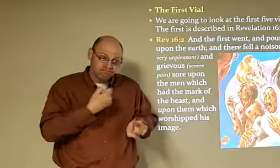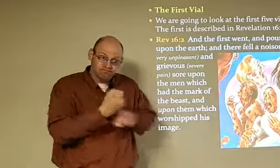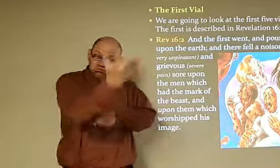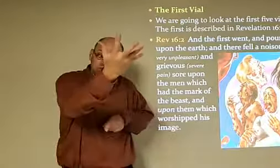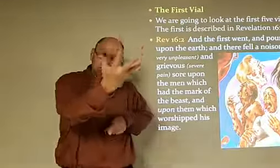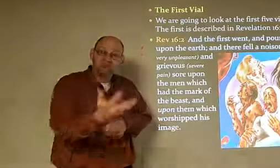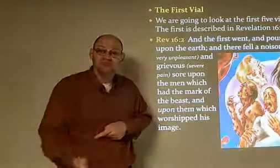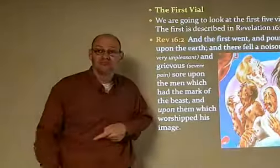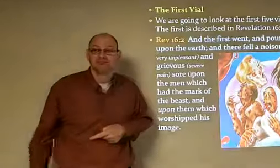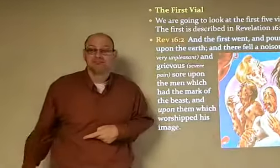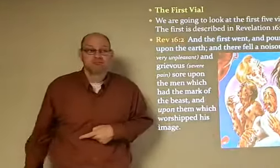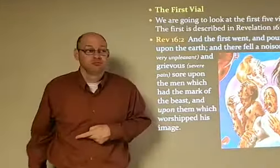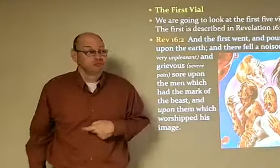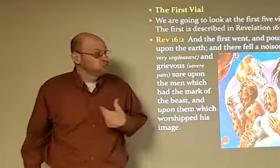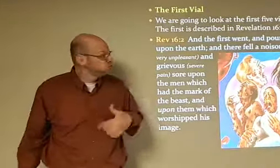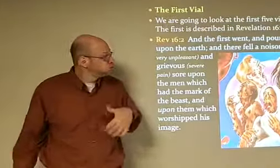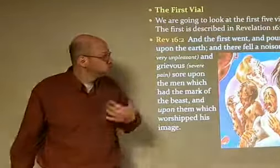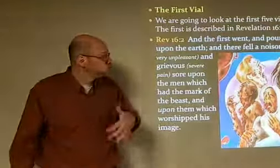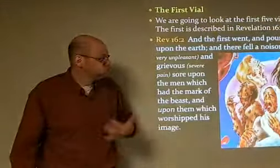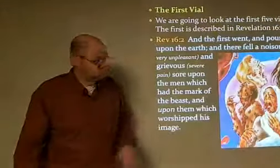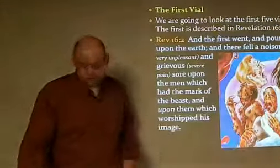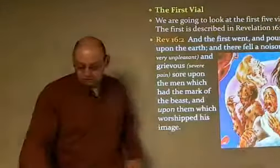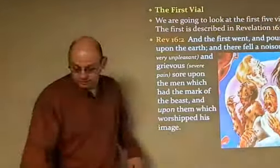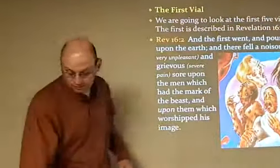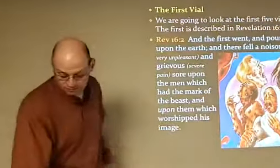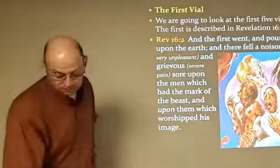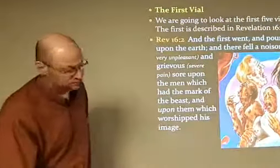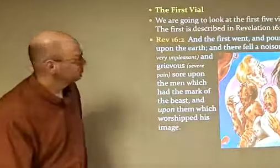they didn't accept me. All right, they get the wrath.